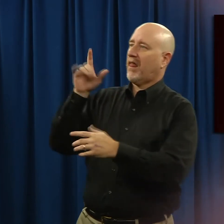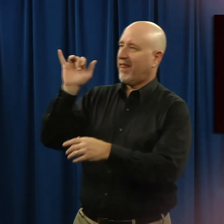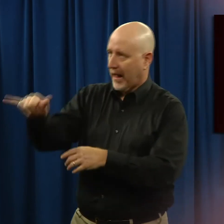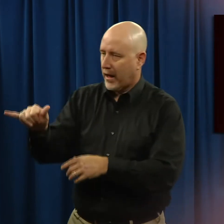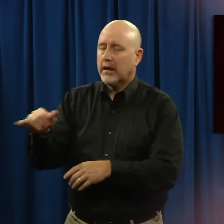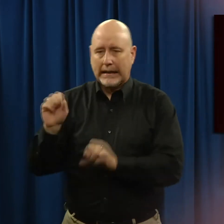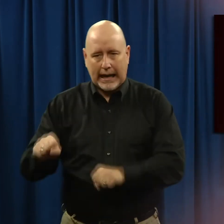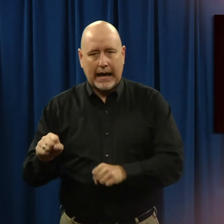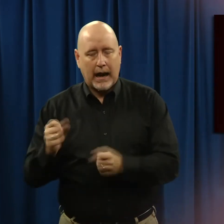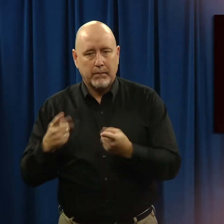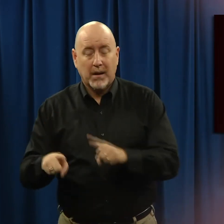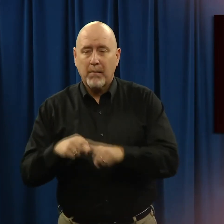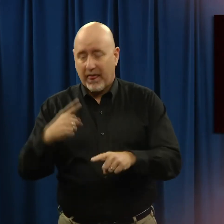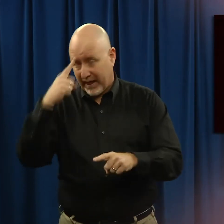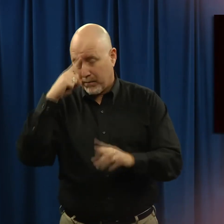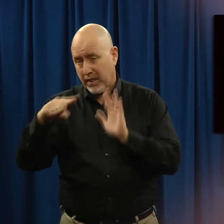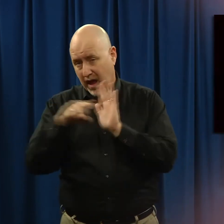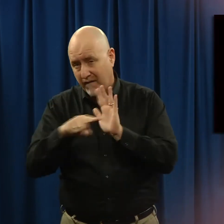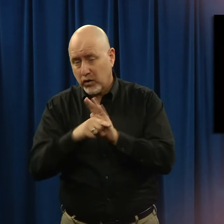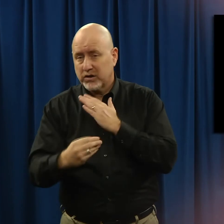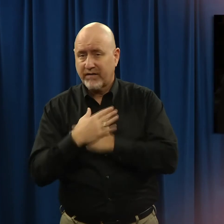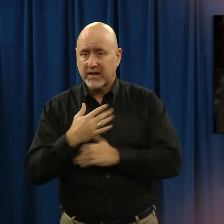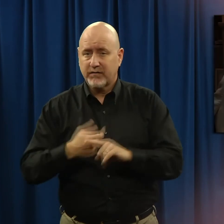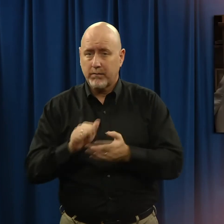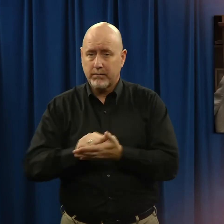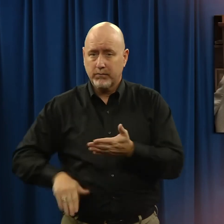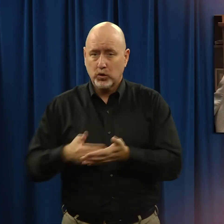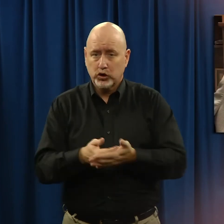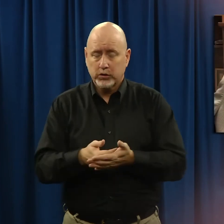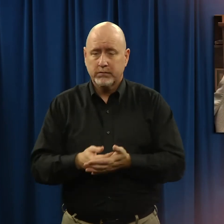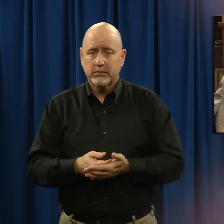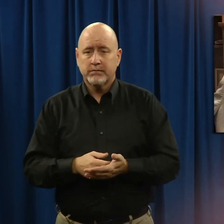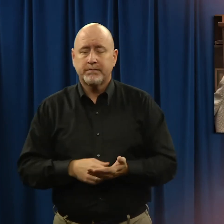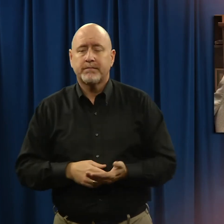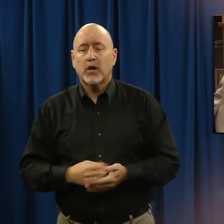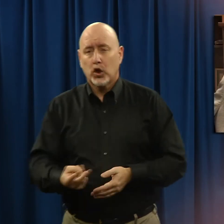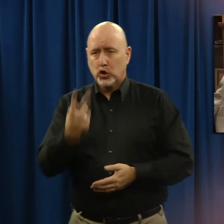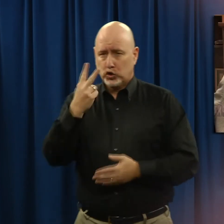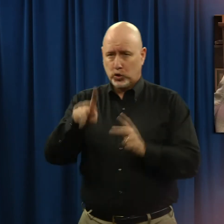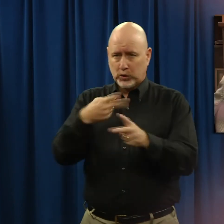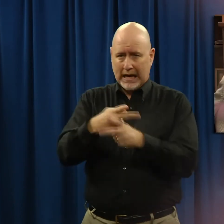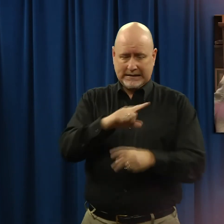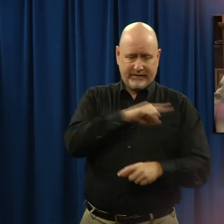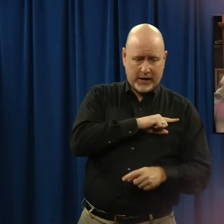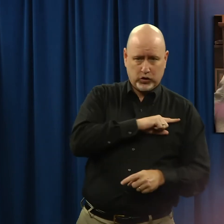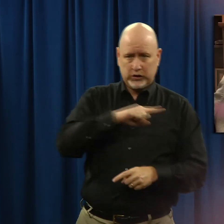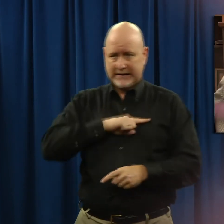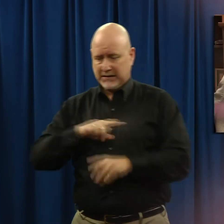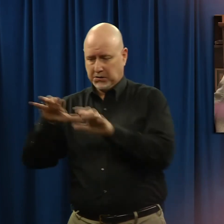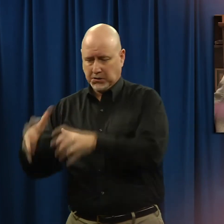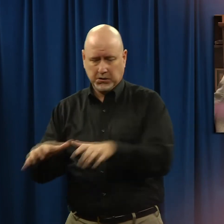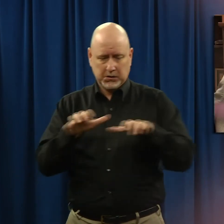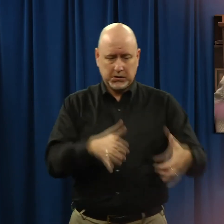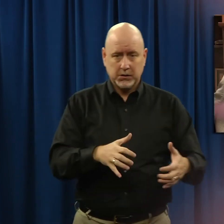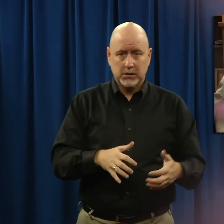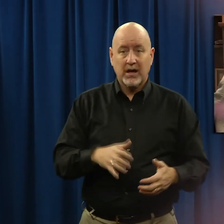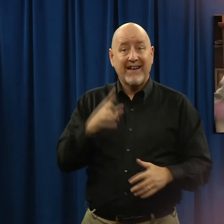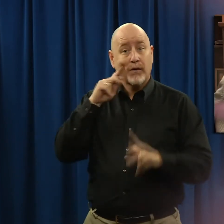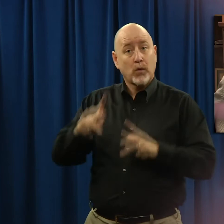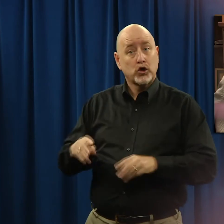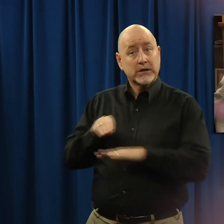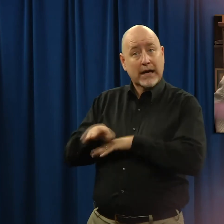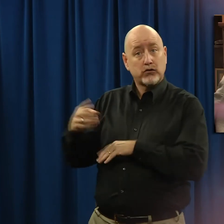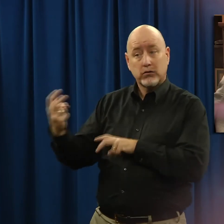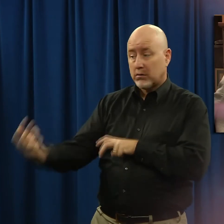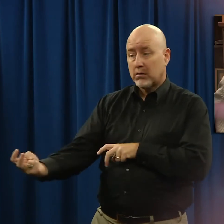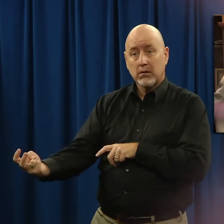the adverse emotional effects of abortion. There are two different types of guilt, and I would tell that person,